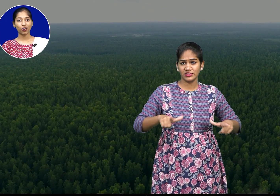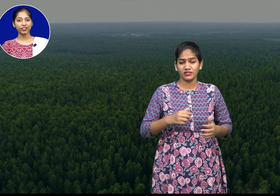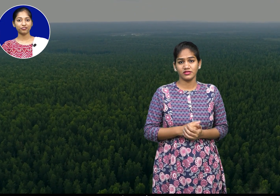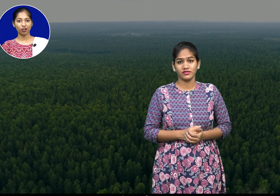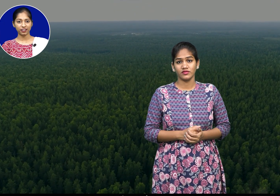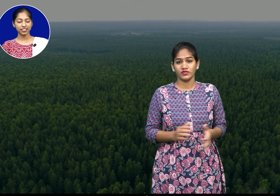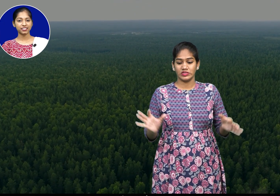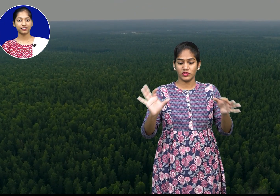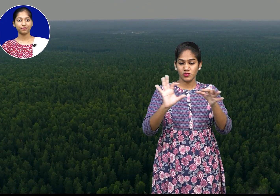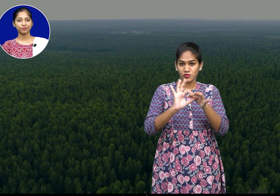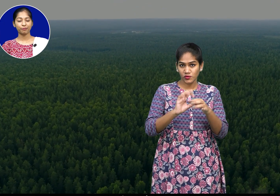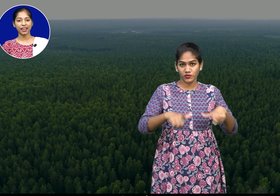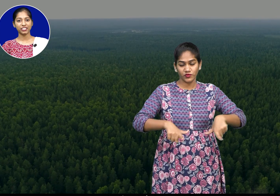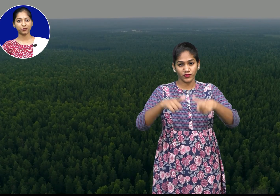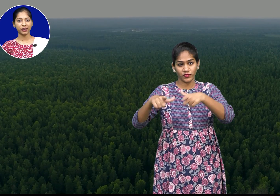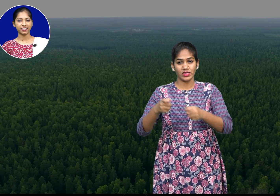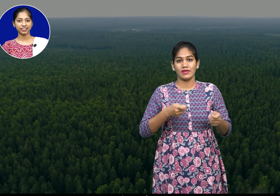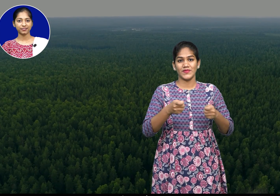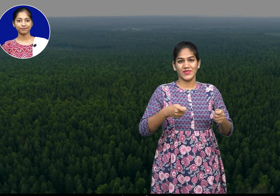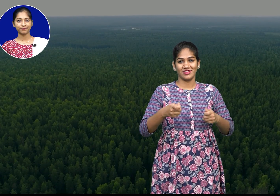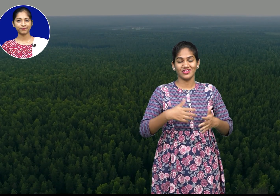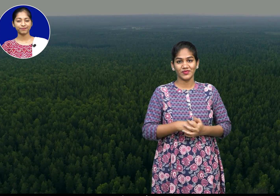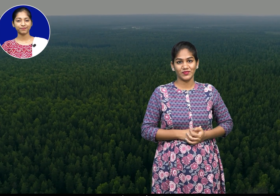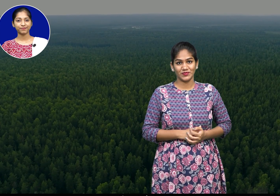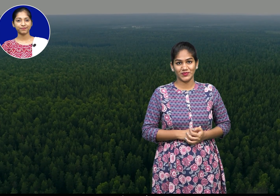the joint forest management.